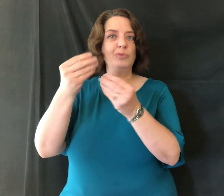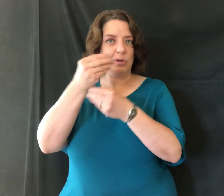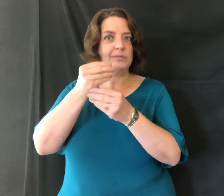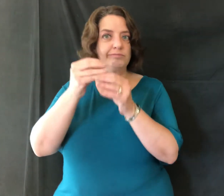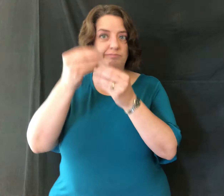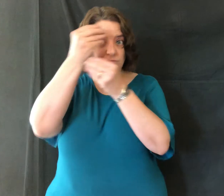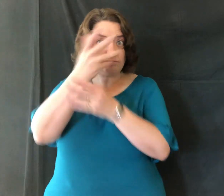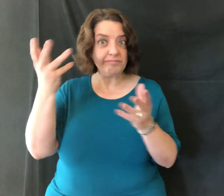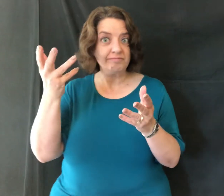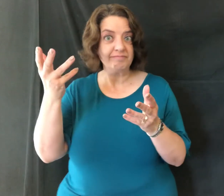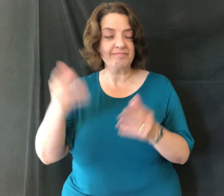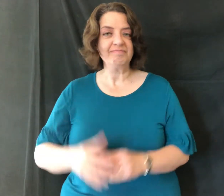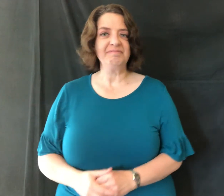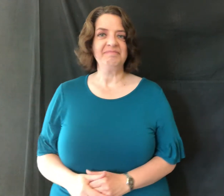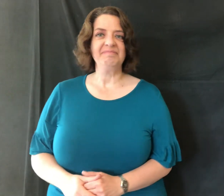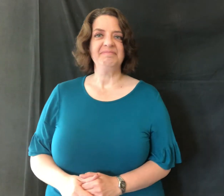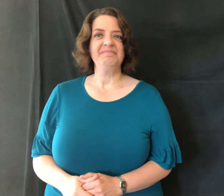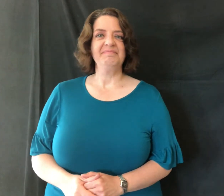and they need more information.